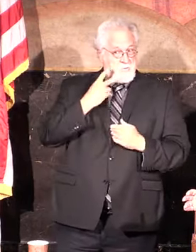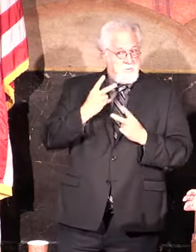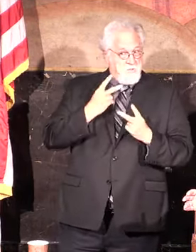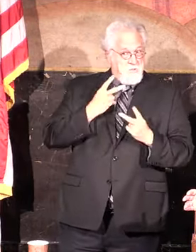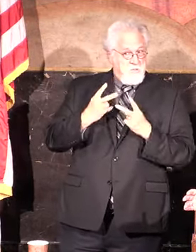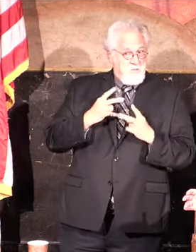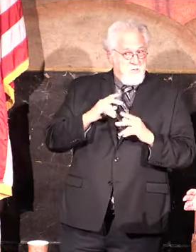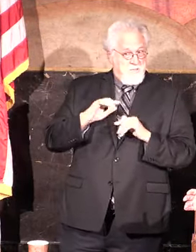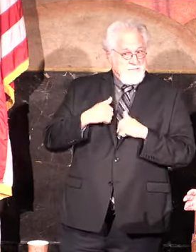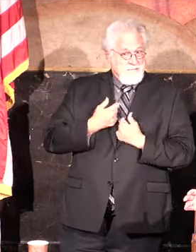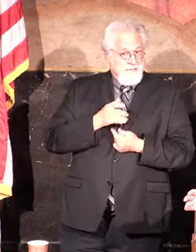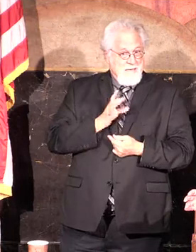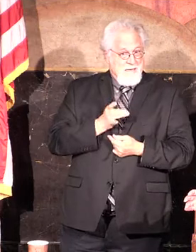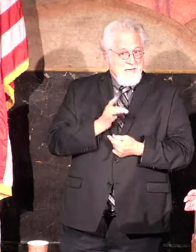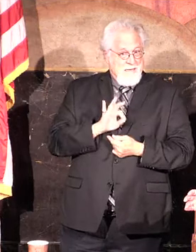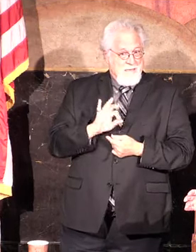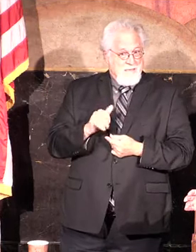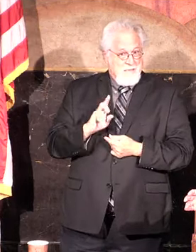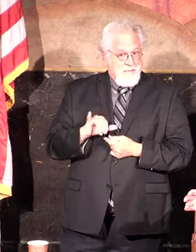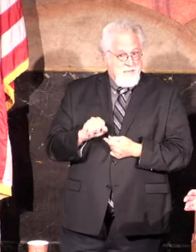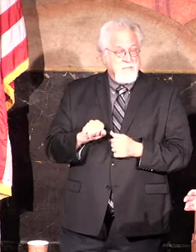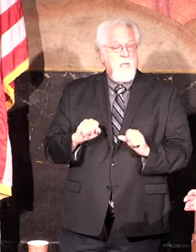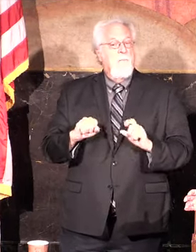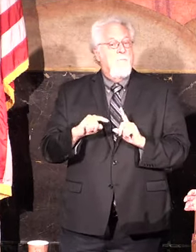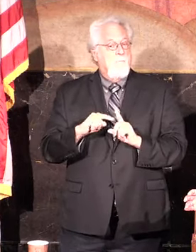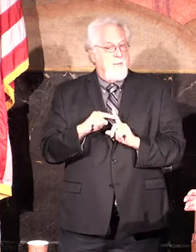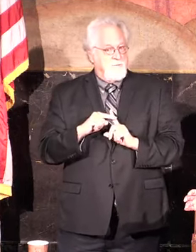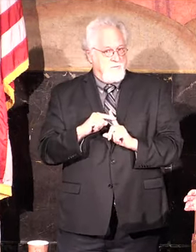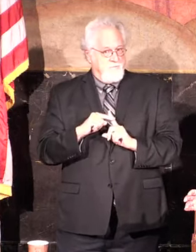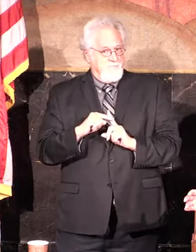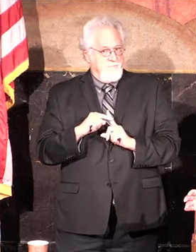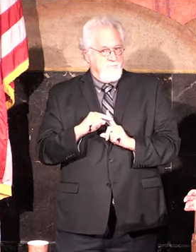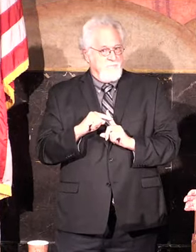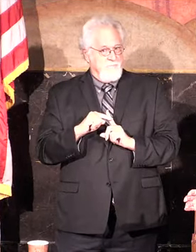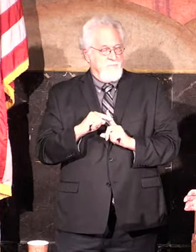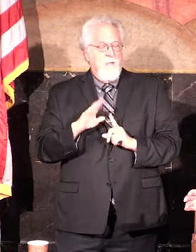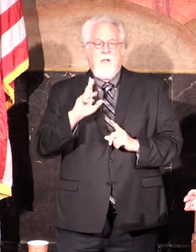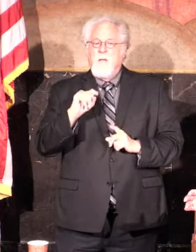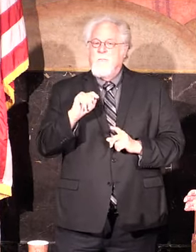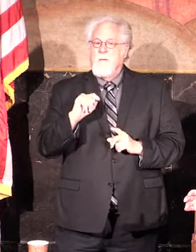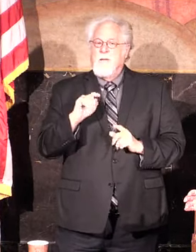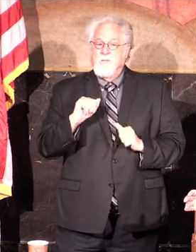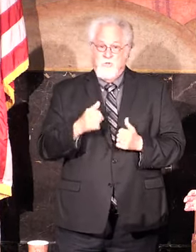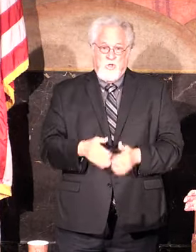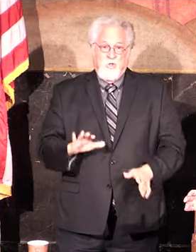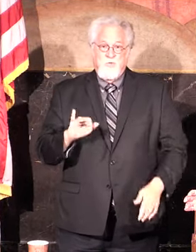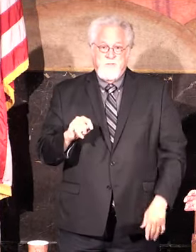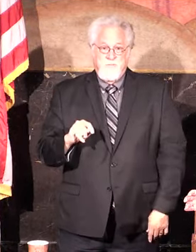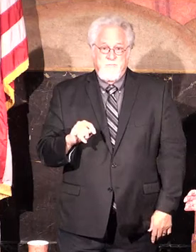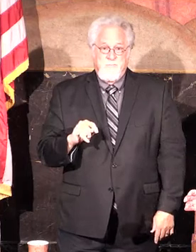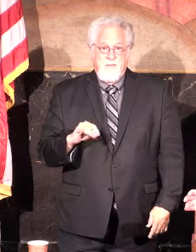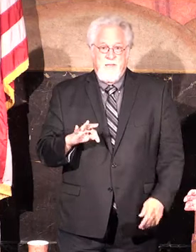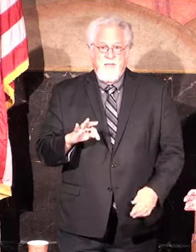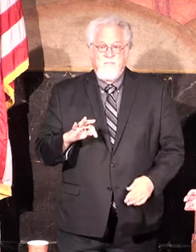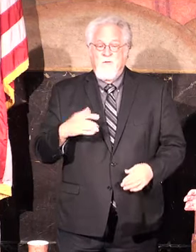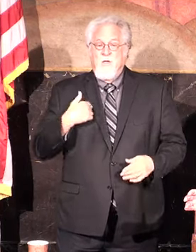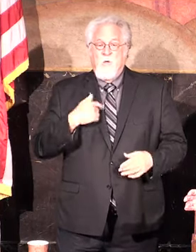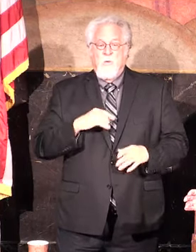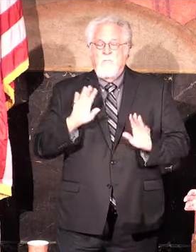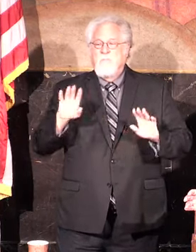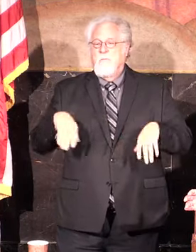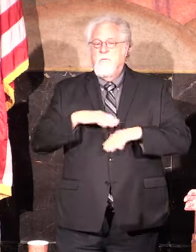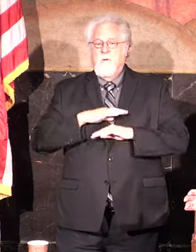last 8, 9, 10 days is positive, but we can lose it. If we do what we